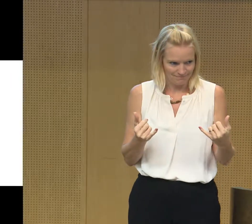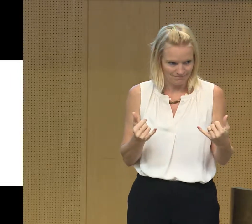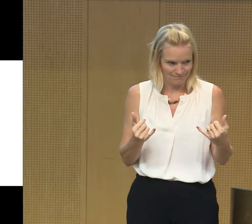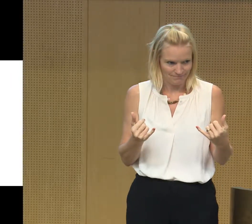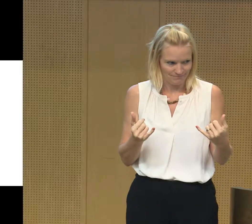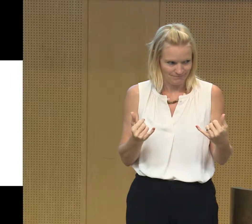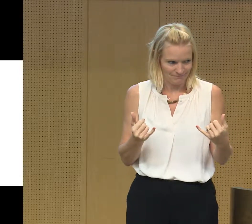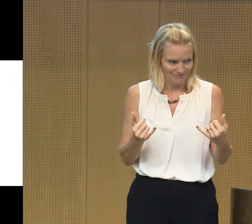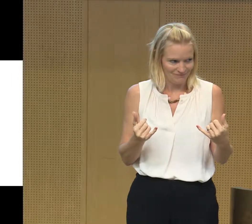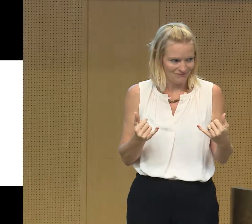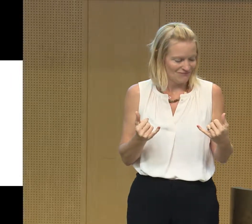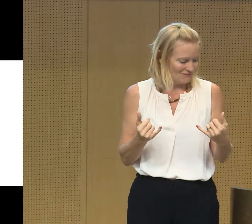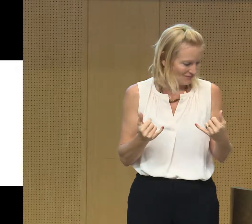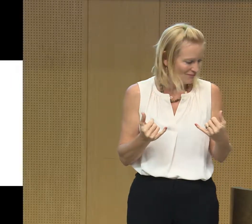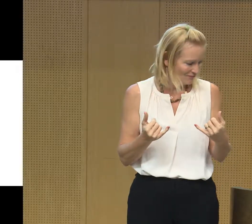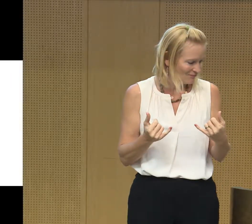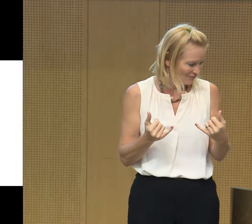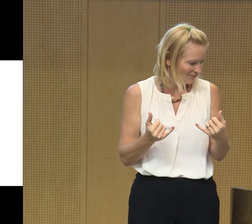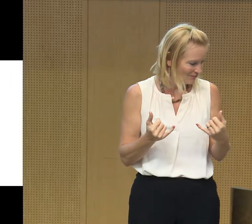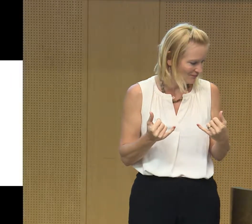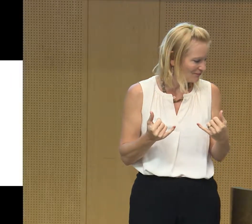These are my 4 goals for my talk today.